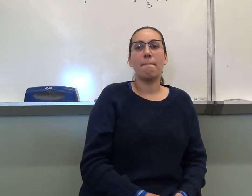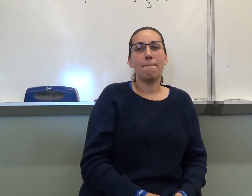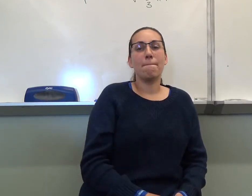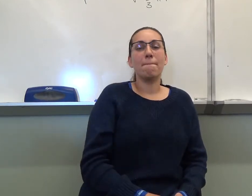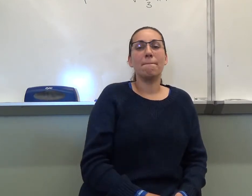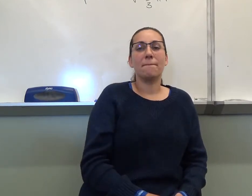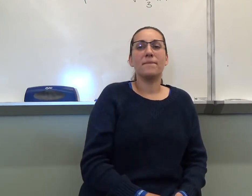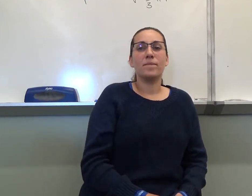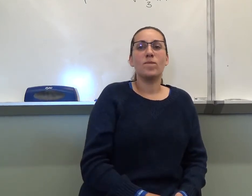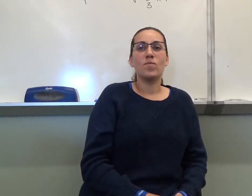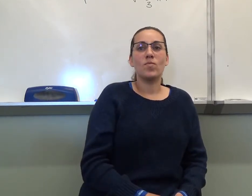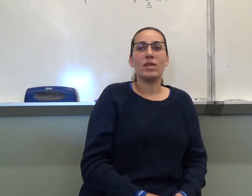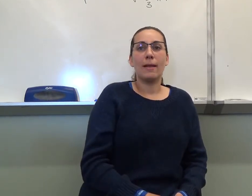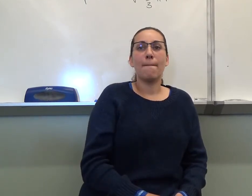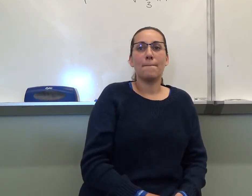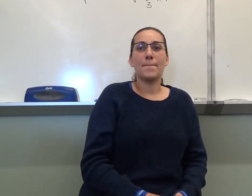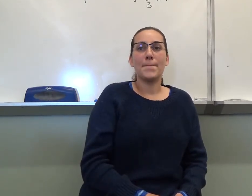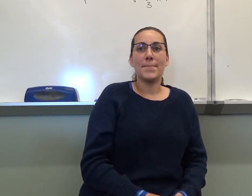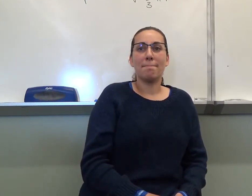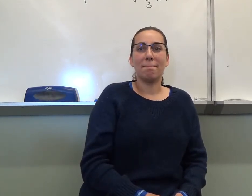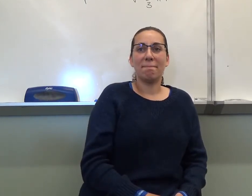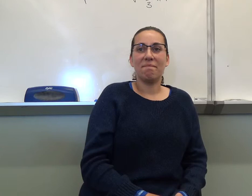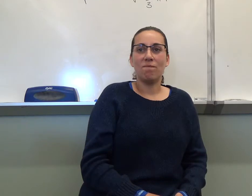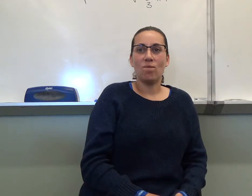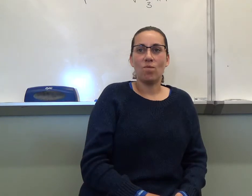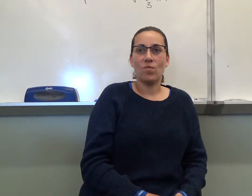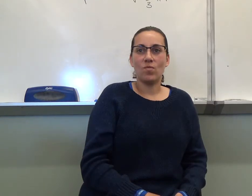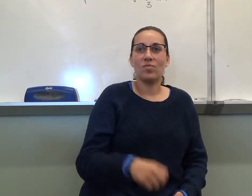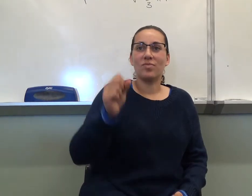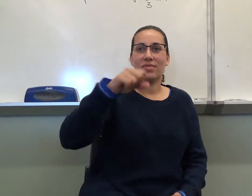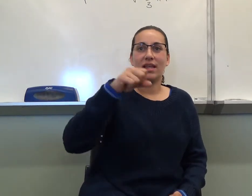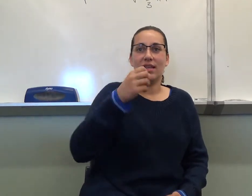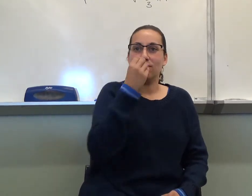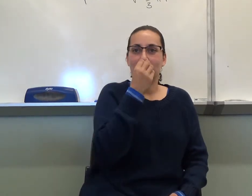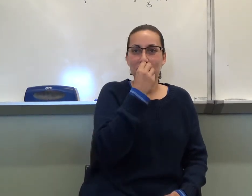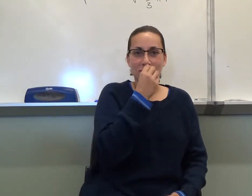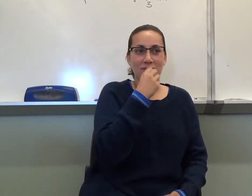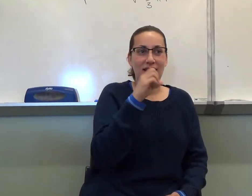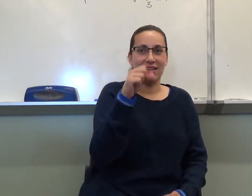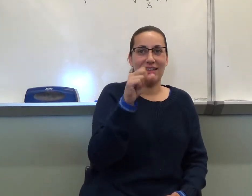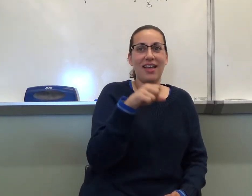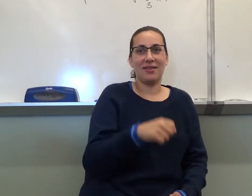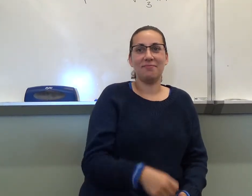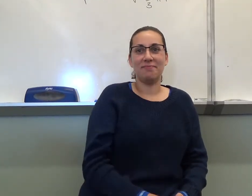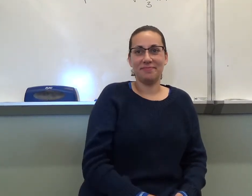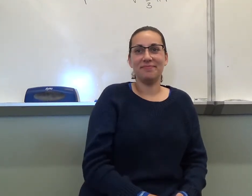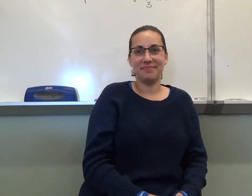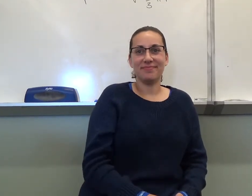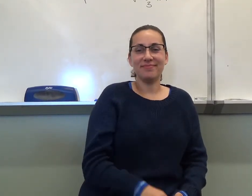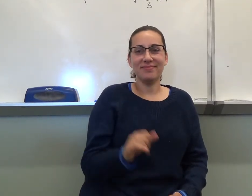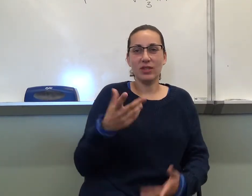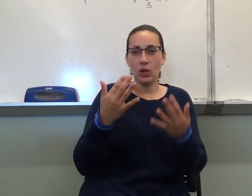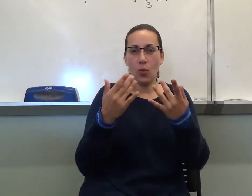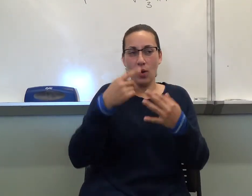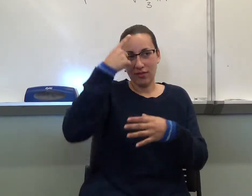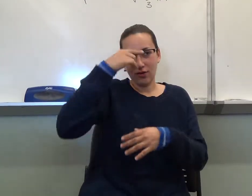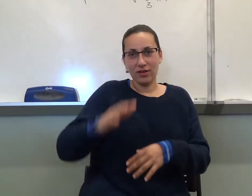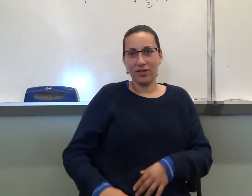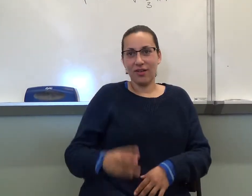what you want to do is space the bars evenly, okay? Now, the names, of course, are different width, but when you make a bar for